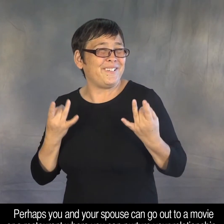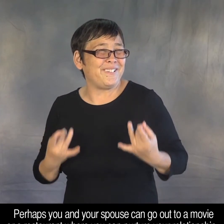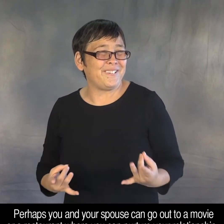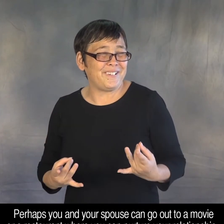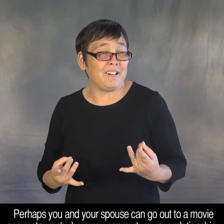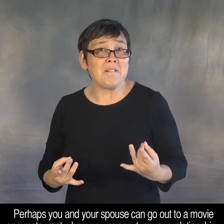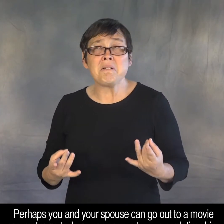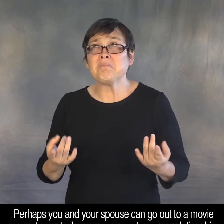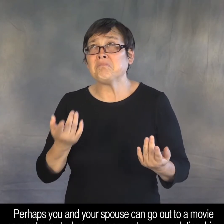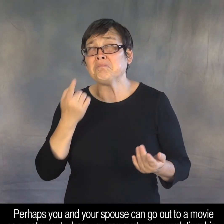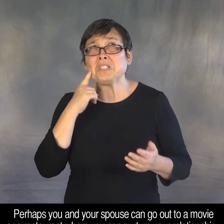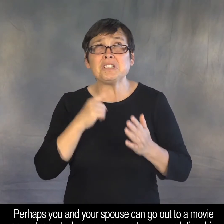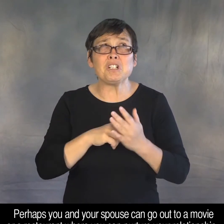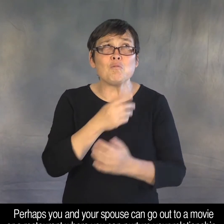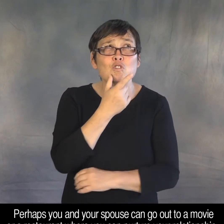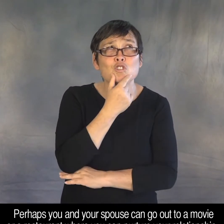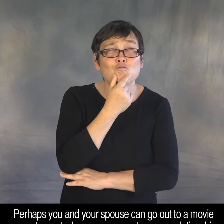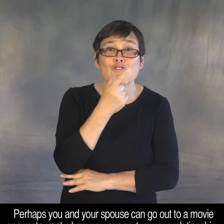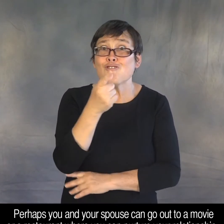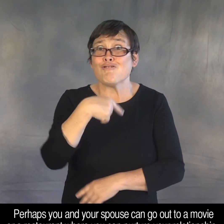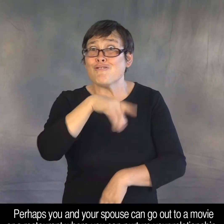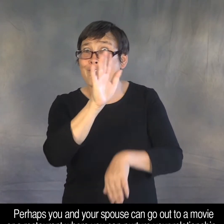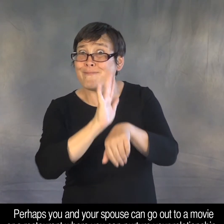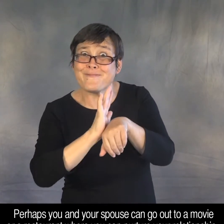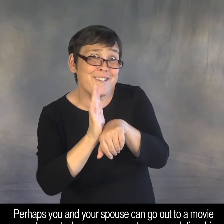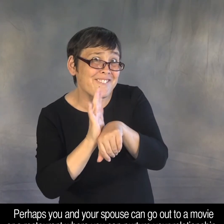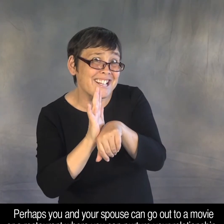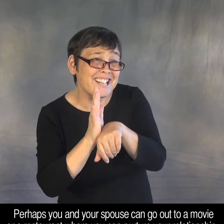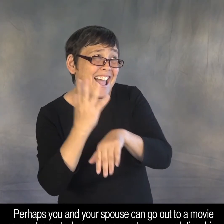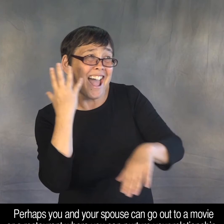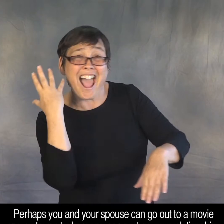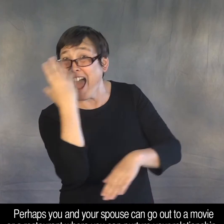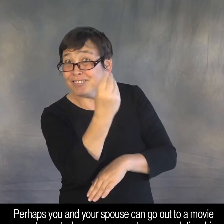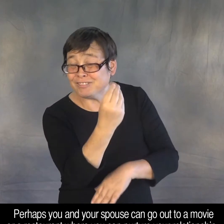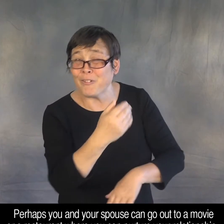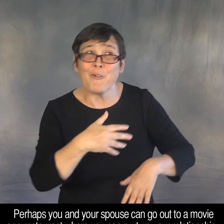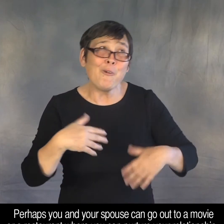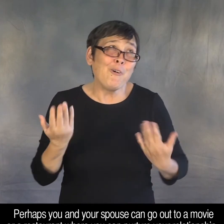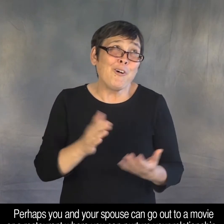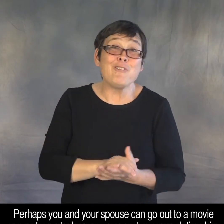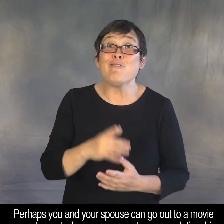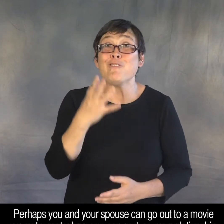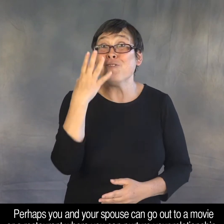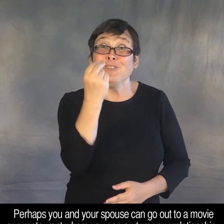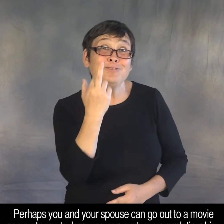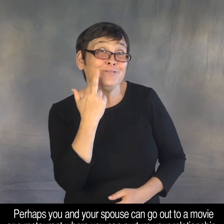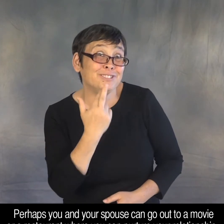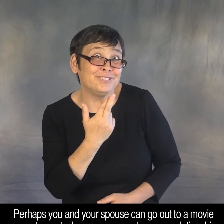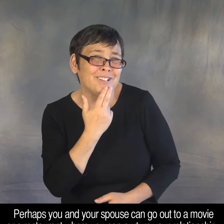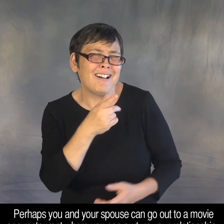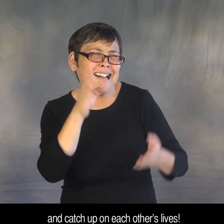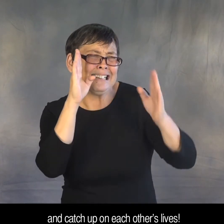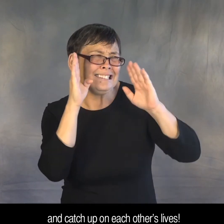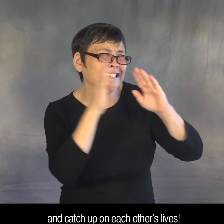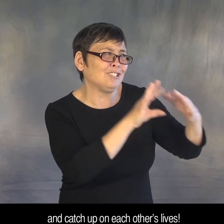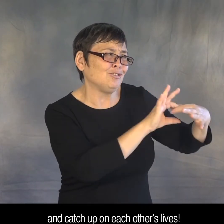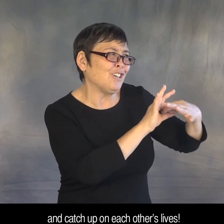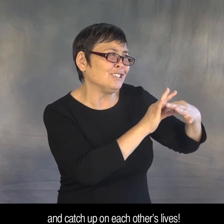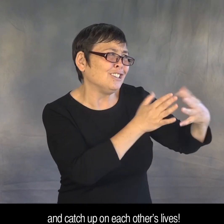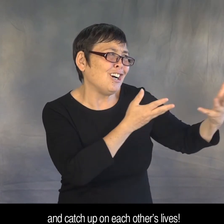Perhaps you and your spouse can go out to a movie or a restaurant where you can nurture your relationship and catch up on